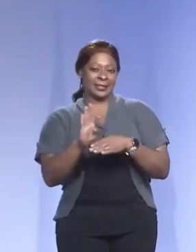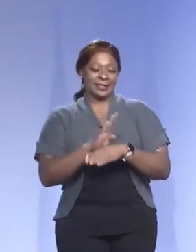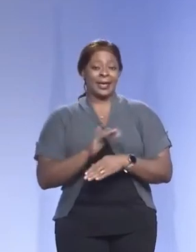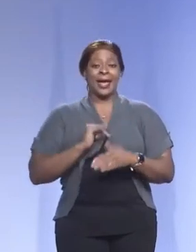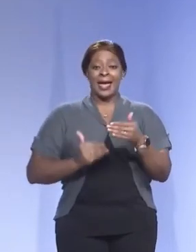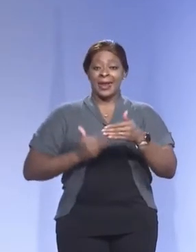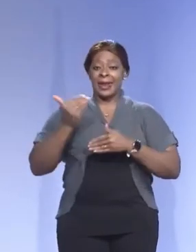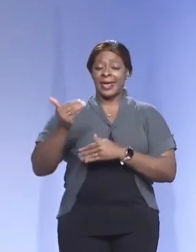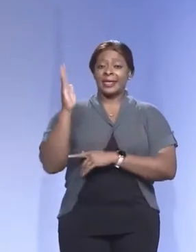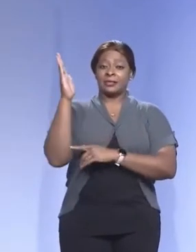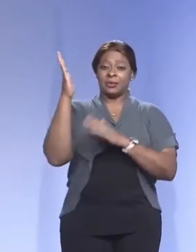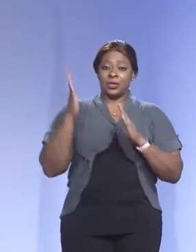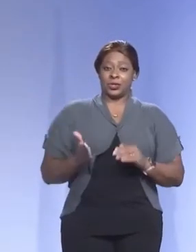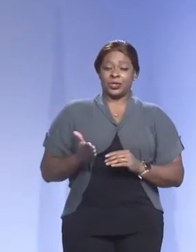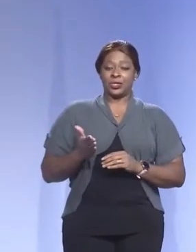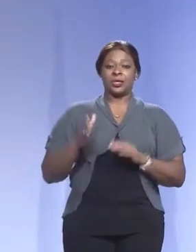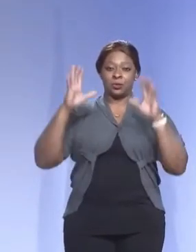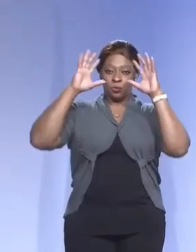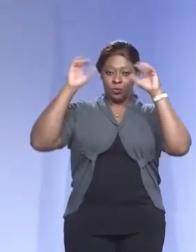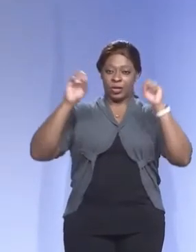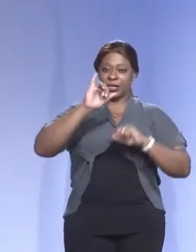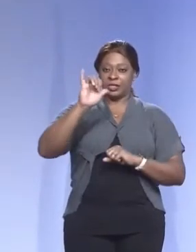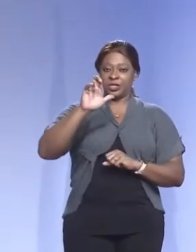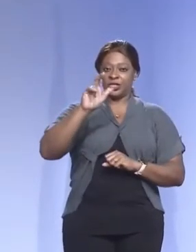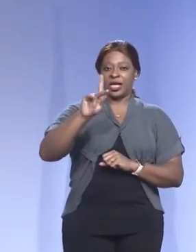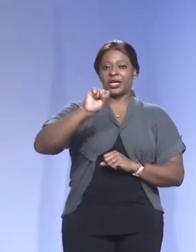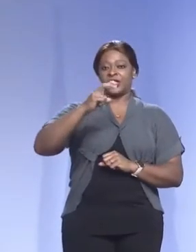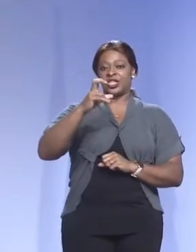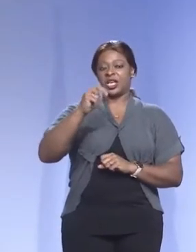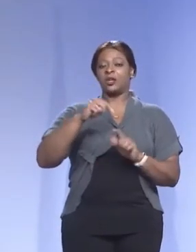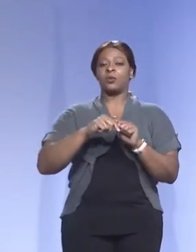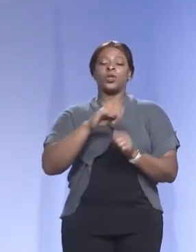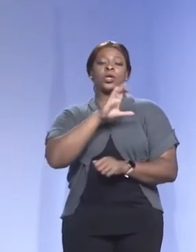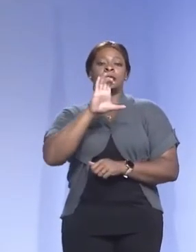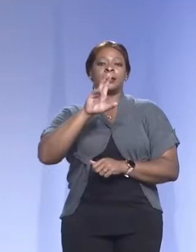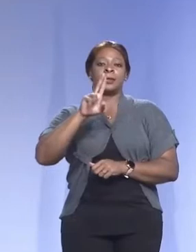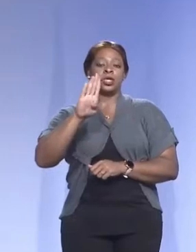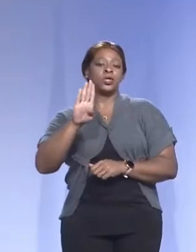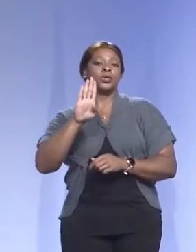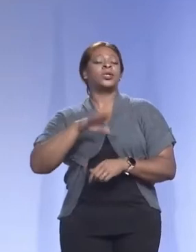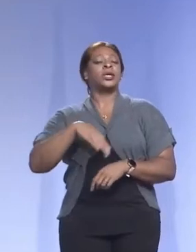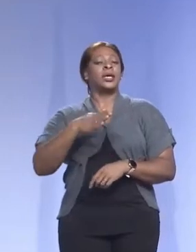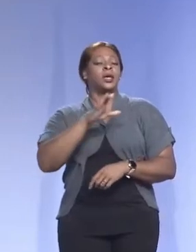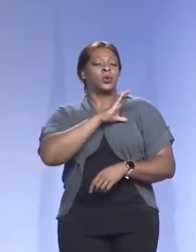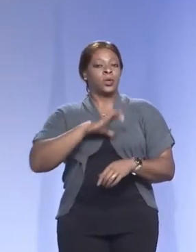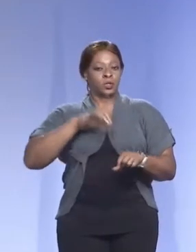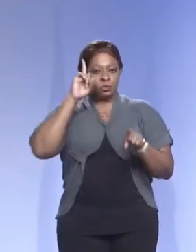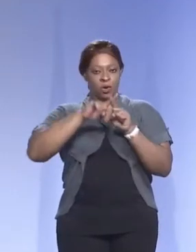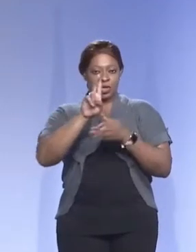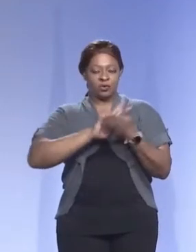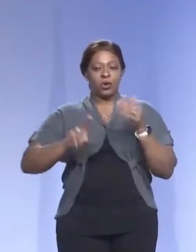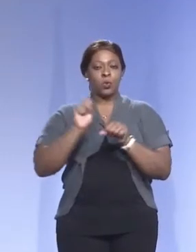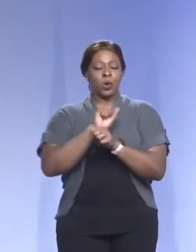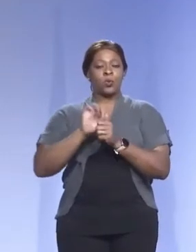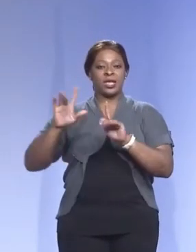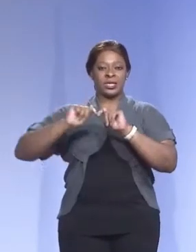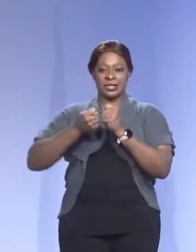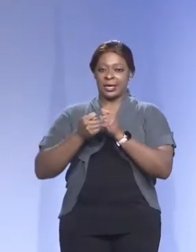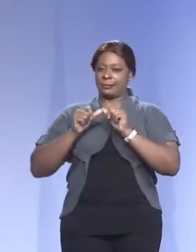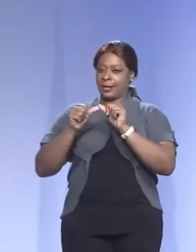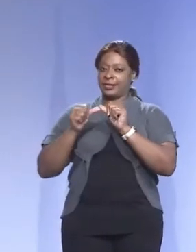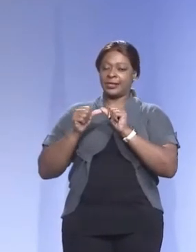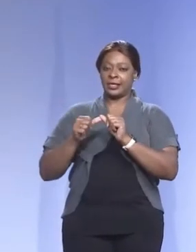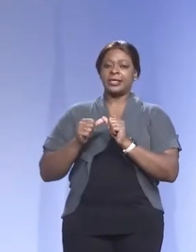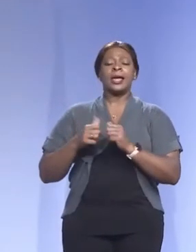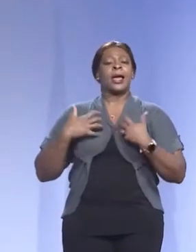I next want to introduce President Jack Shannon with Christian Brothers University. He's also worked very diligently with his team, with the